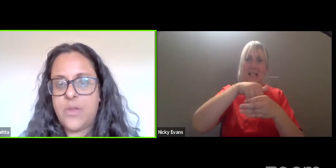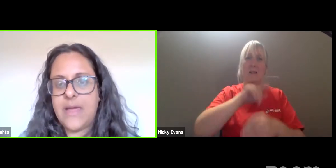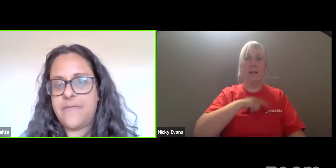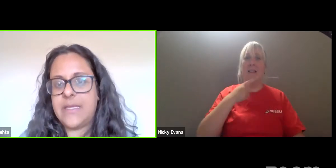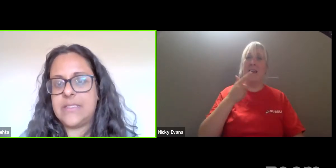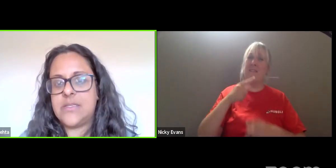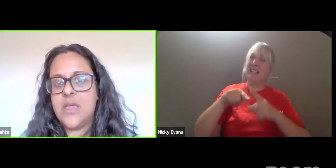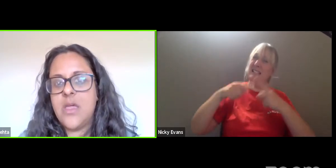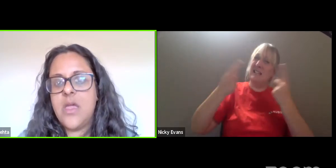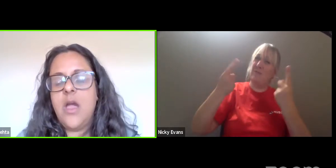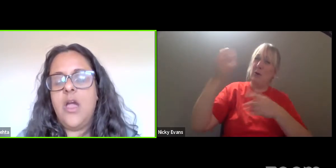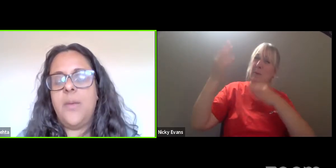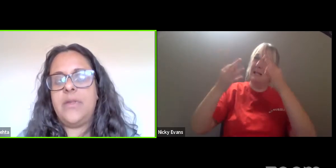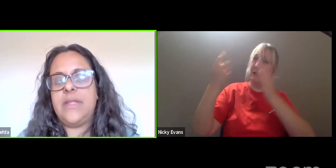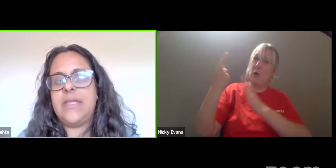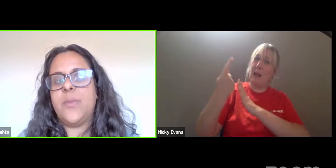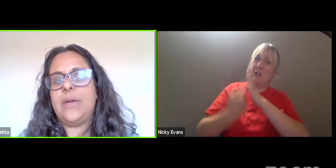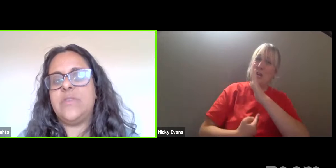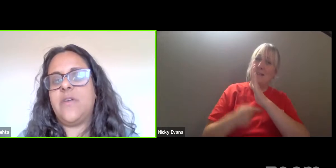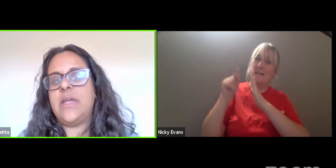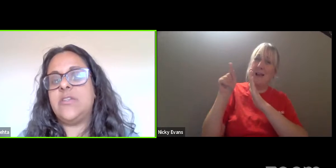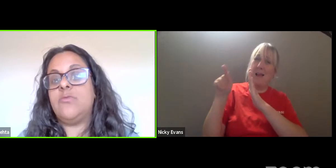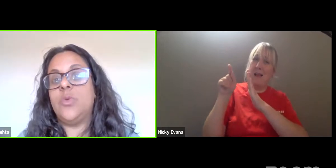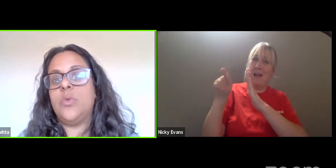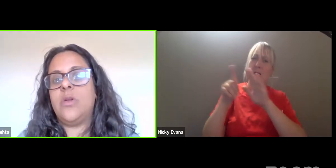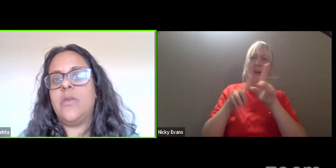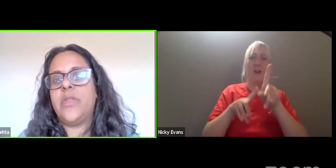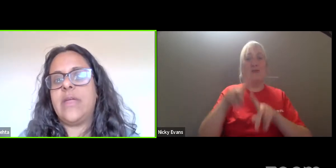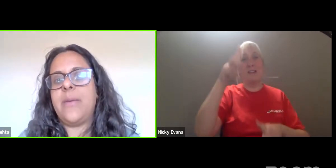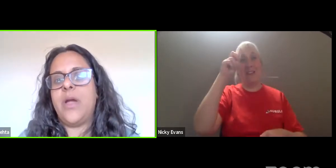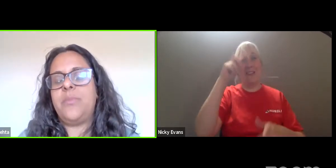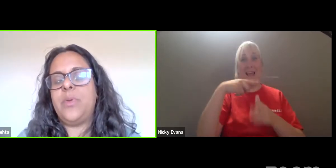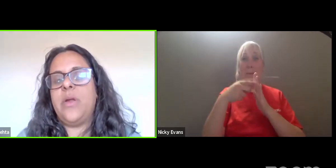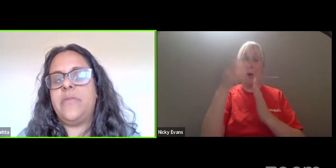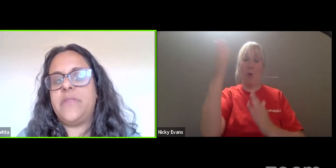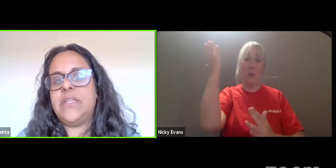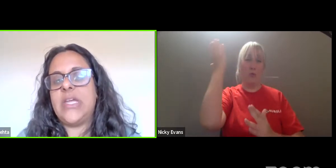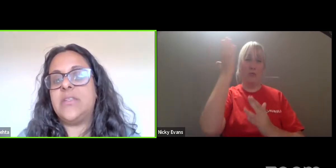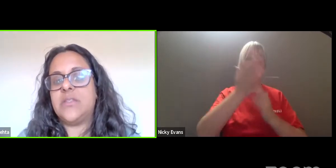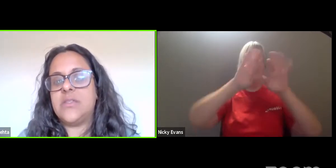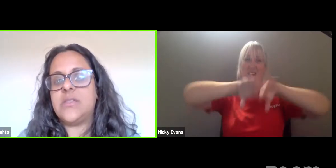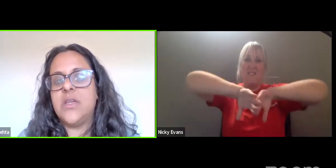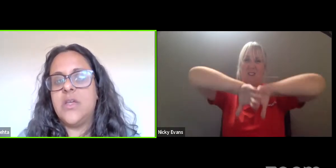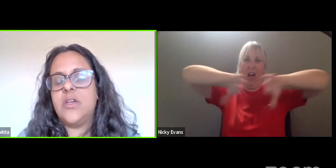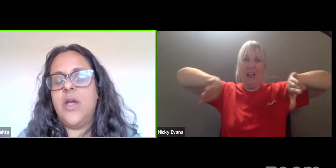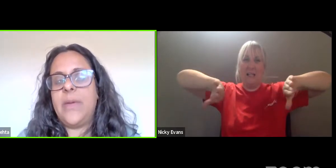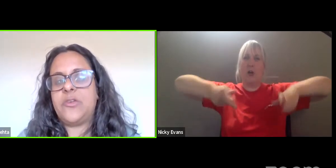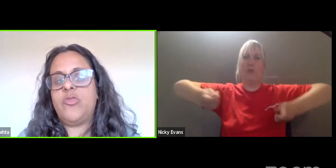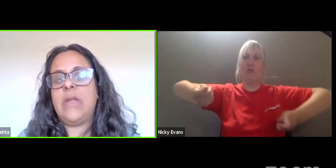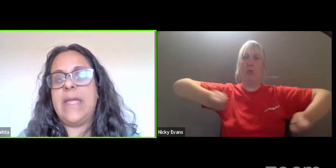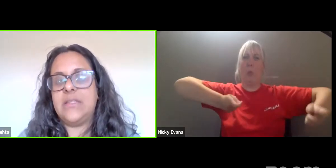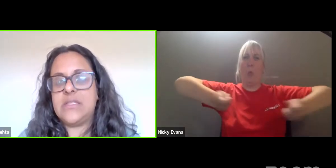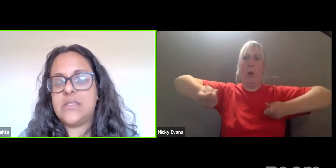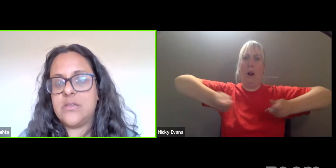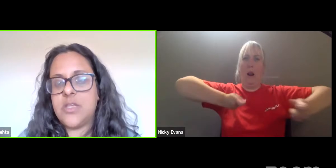agenda and how that fits, and thinking about divide and rule, that might be one of the agendas,